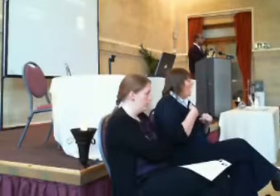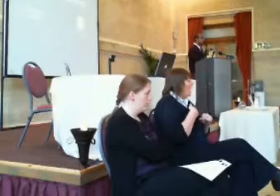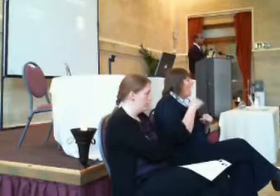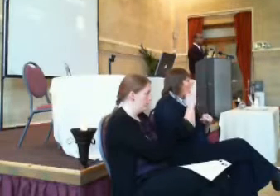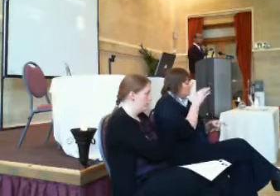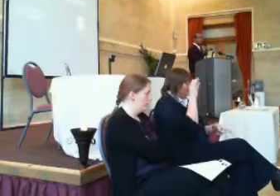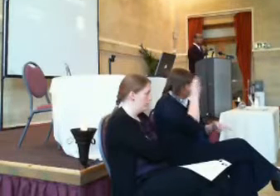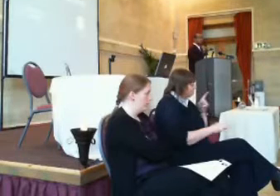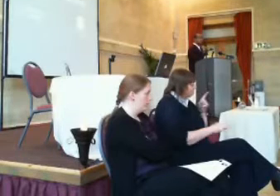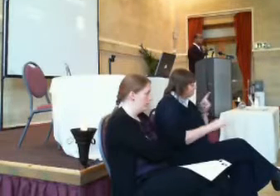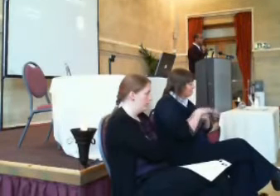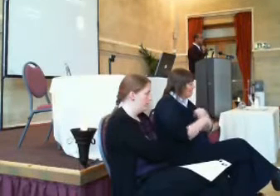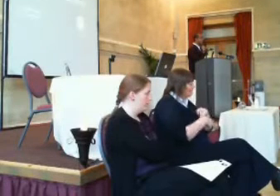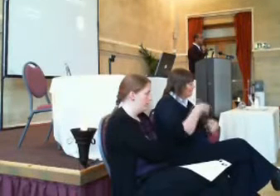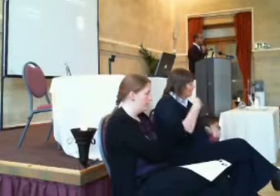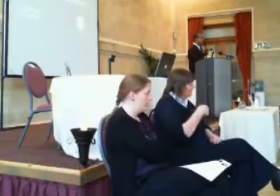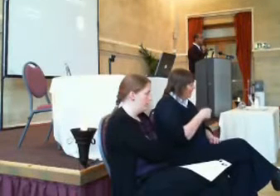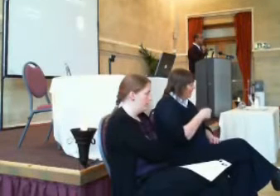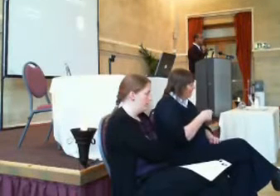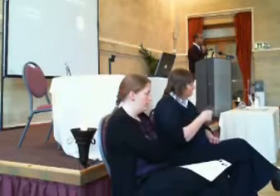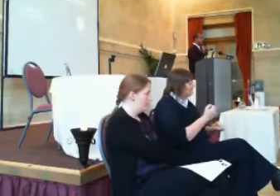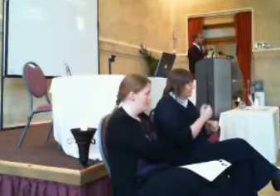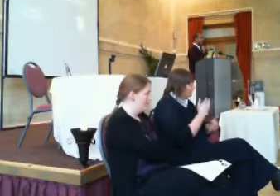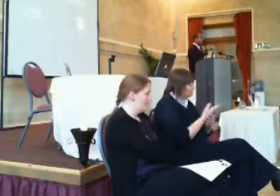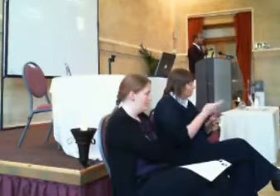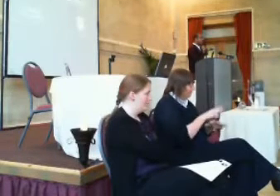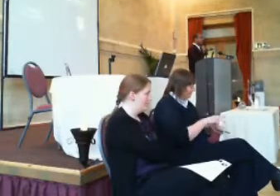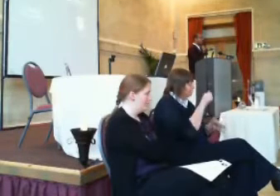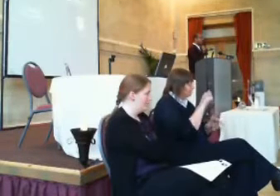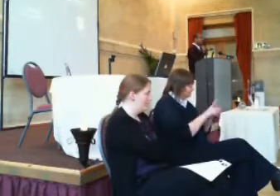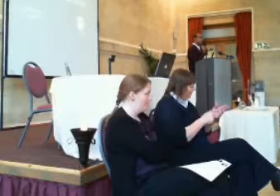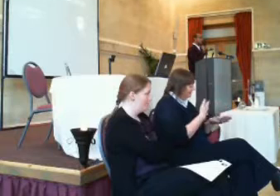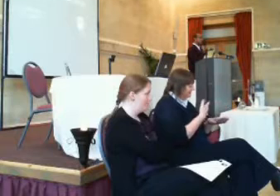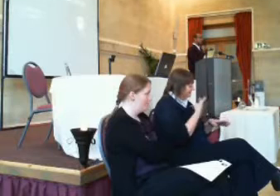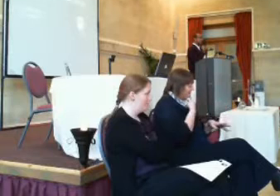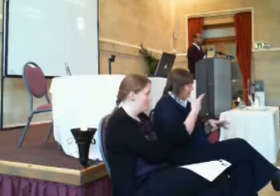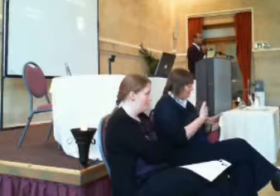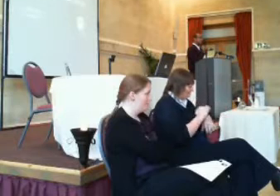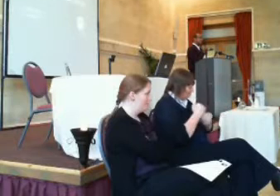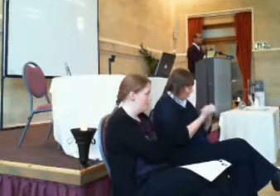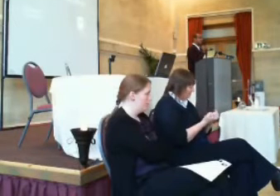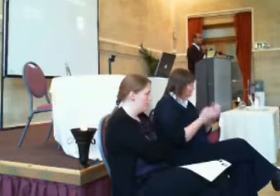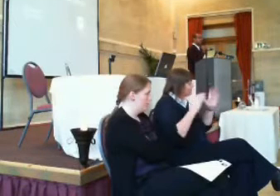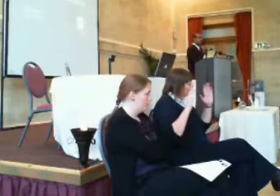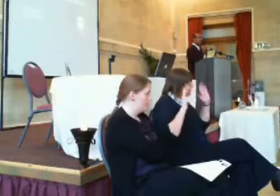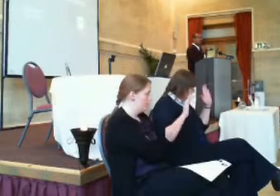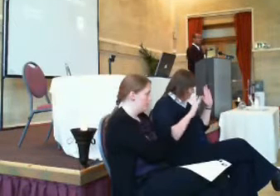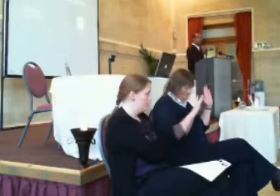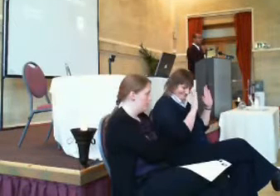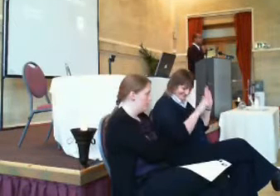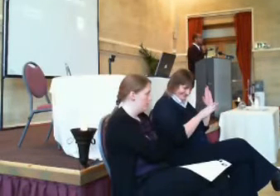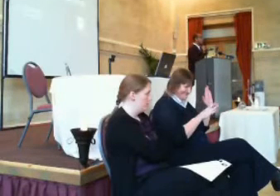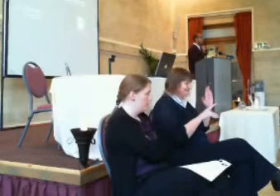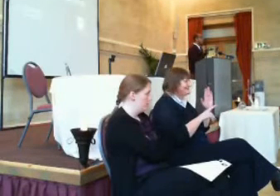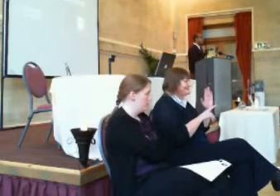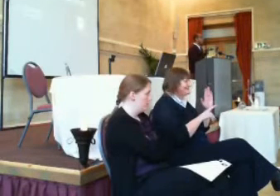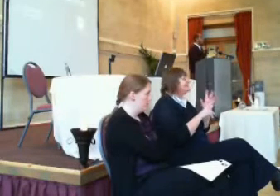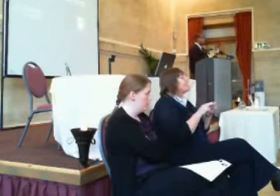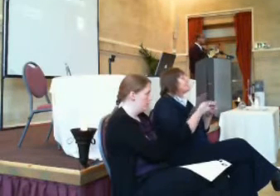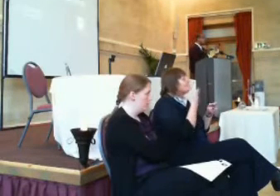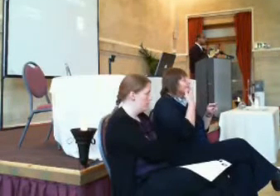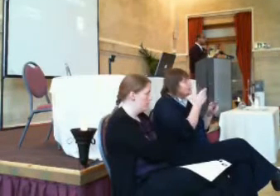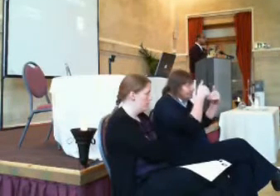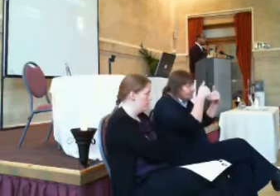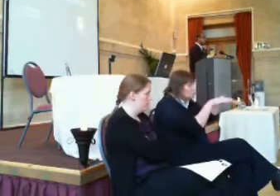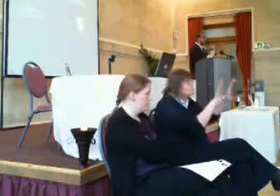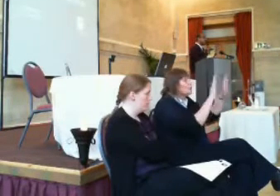ringing my bells, bringing you all back to start the second set of workshops. So without further ado, if you want to make your way to